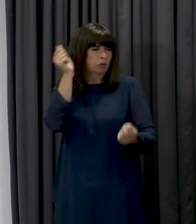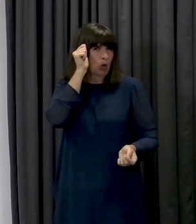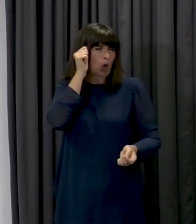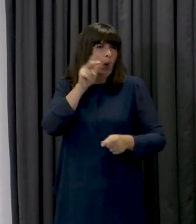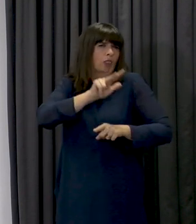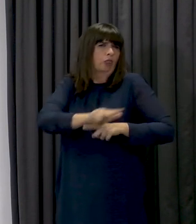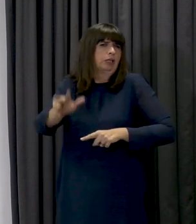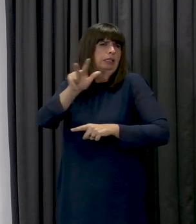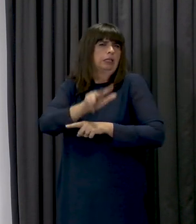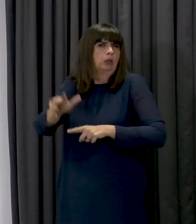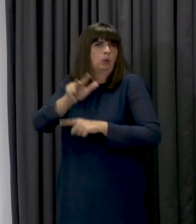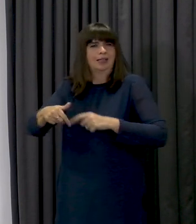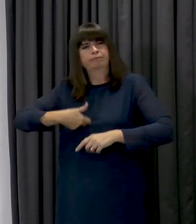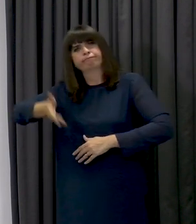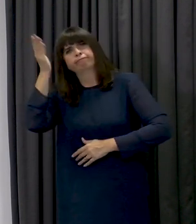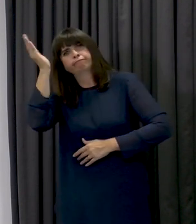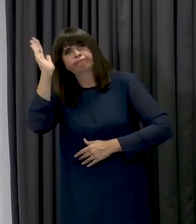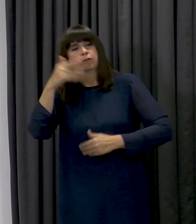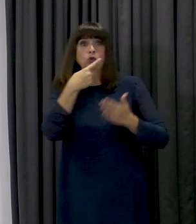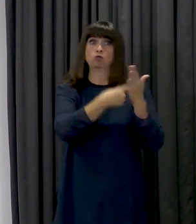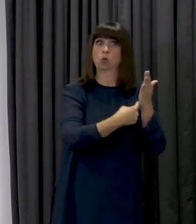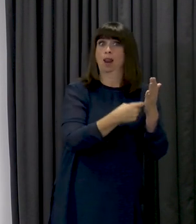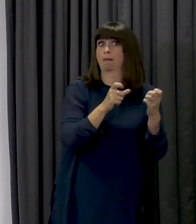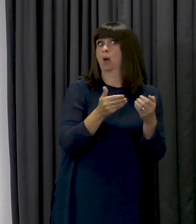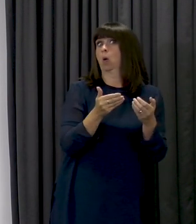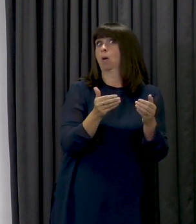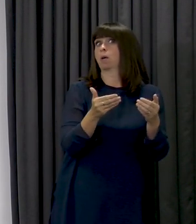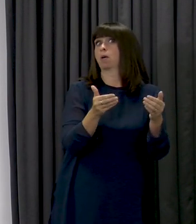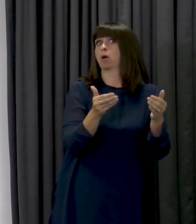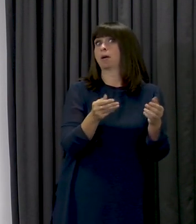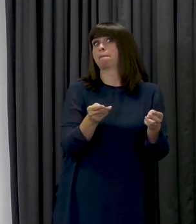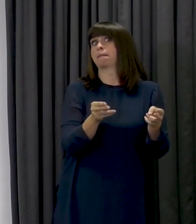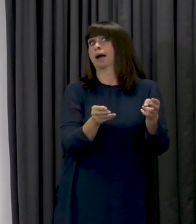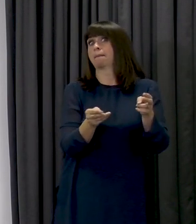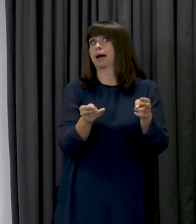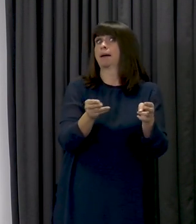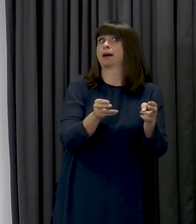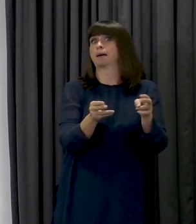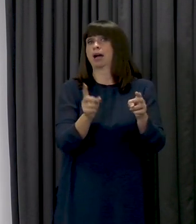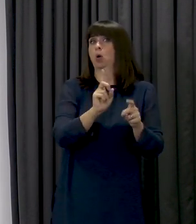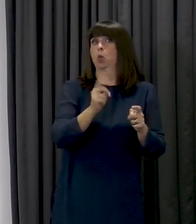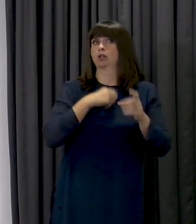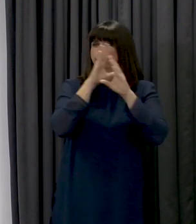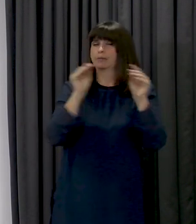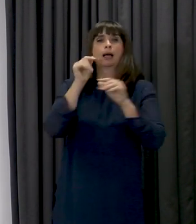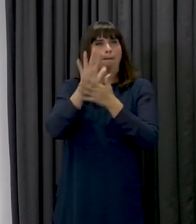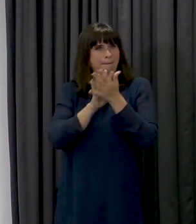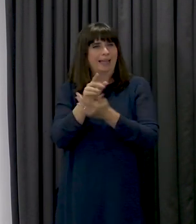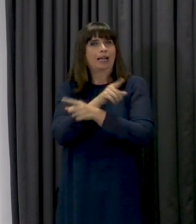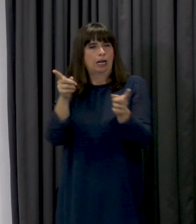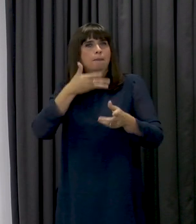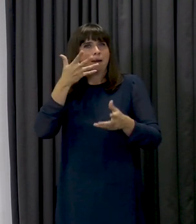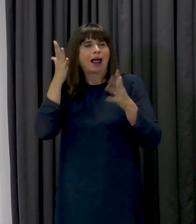our regulations in this step-by-step way. I know that it means people have got to keep up with the